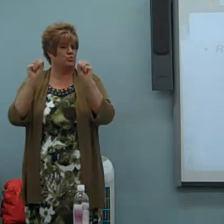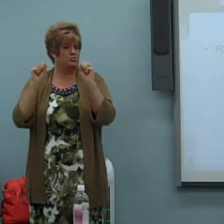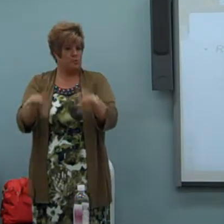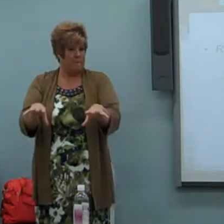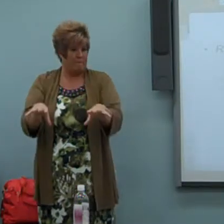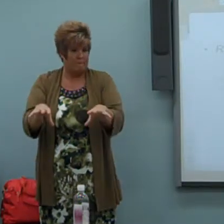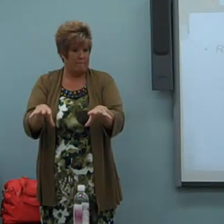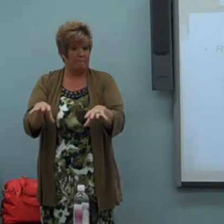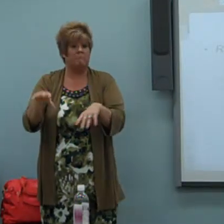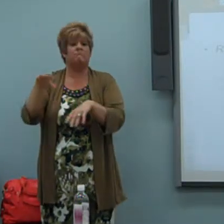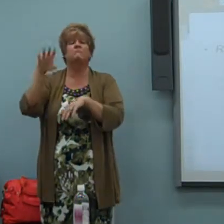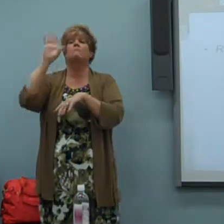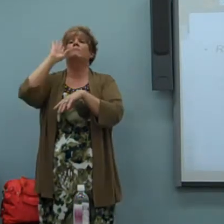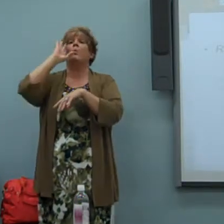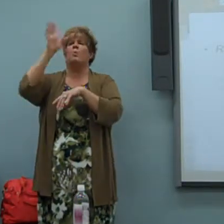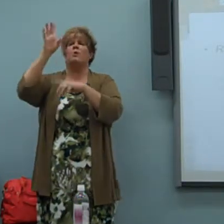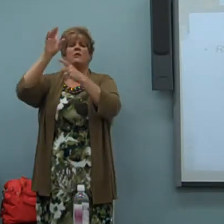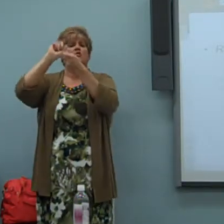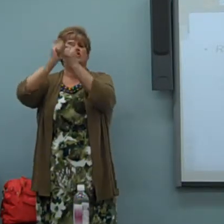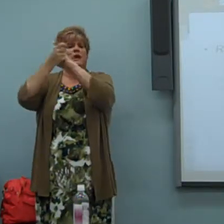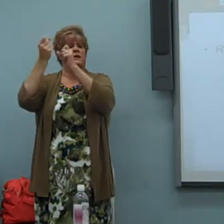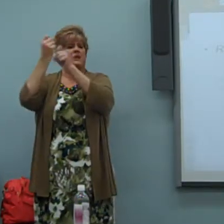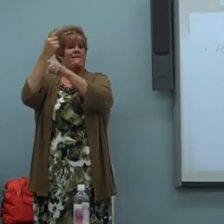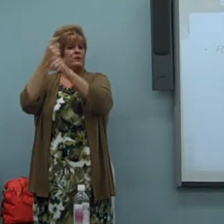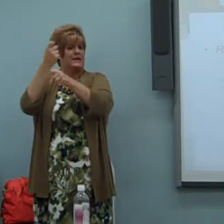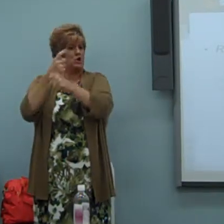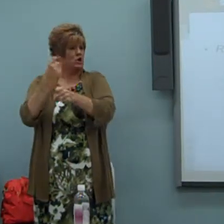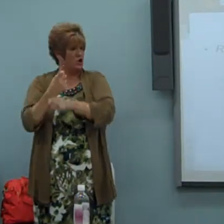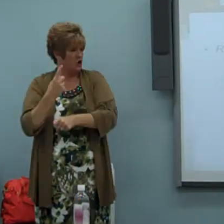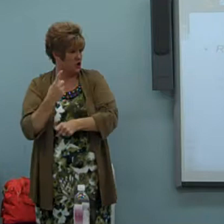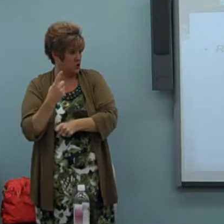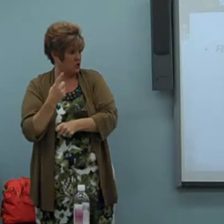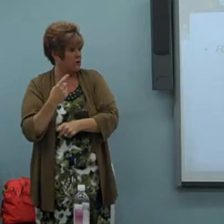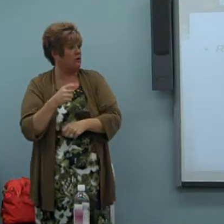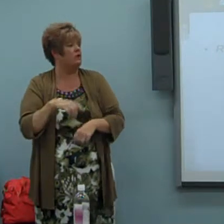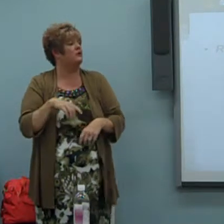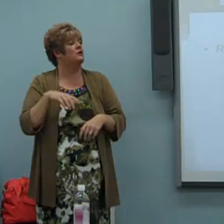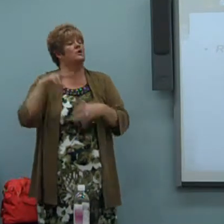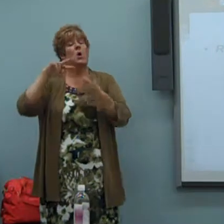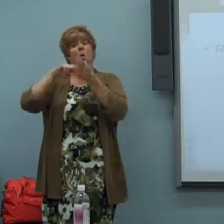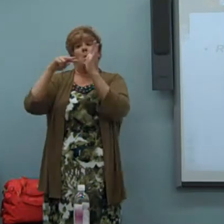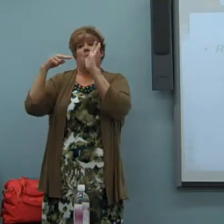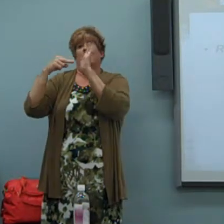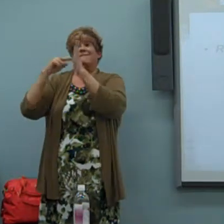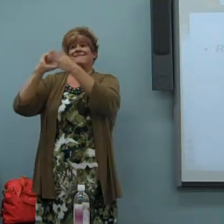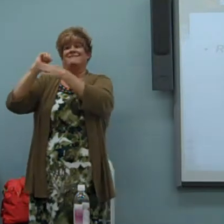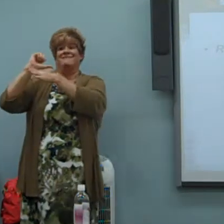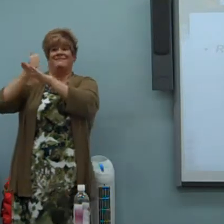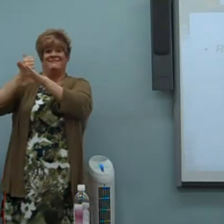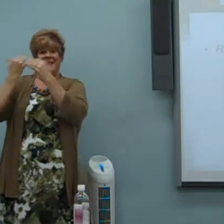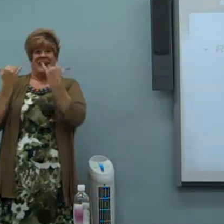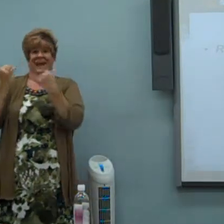think about what's going to happen. So we're going to change that actually and become every year from 3